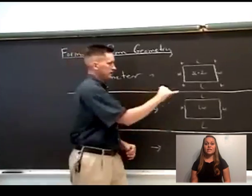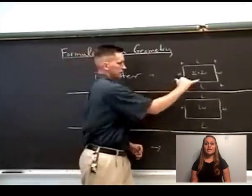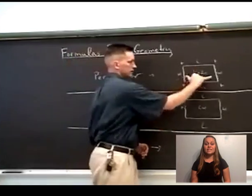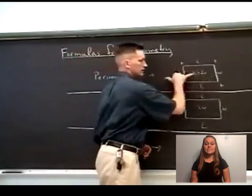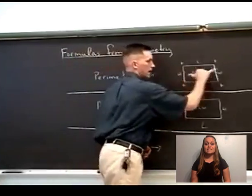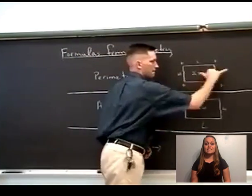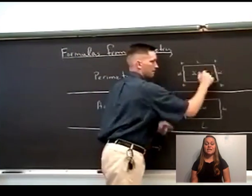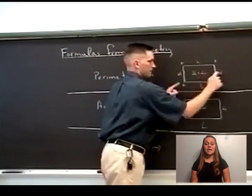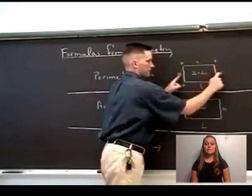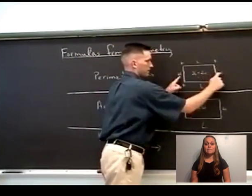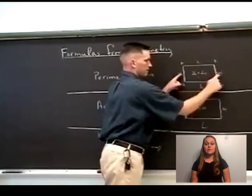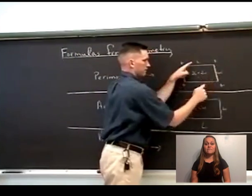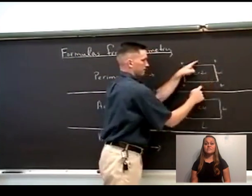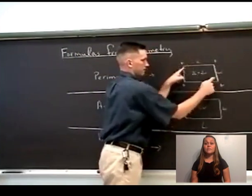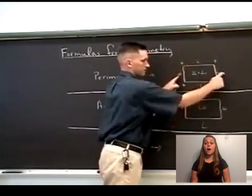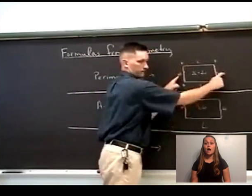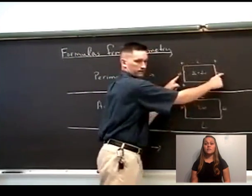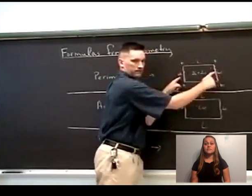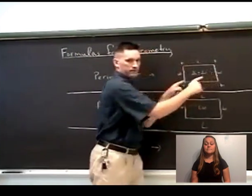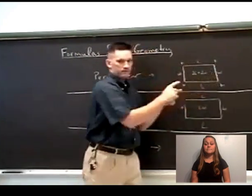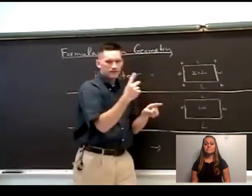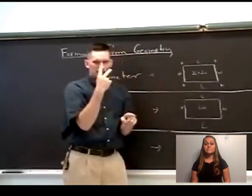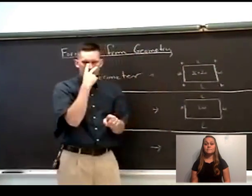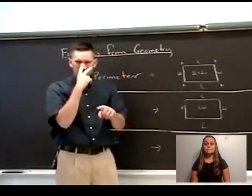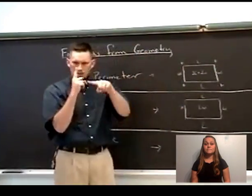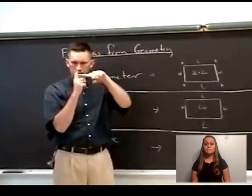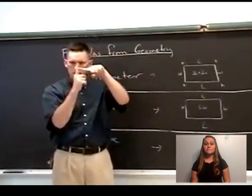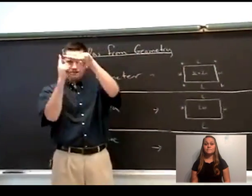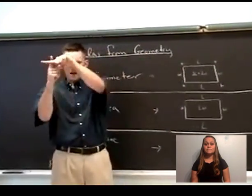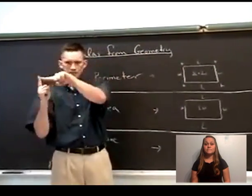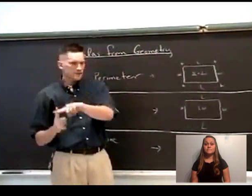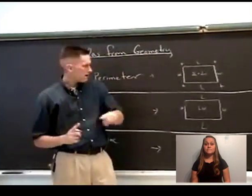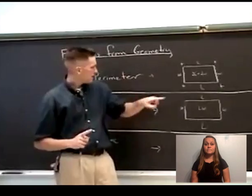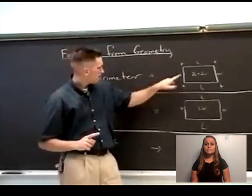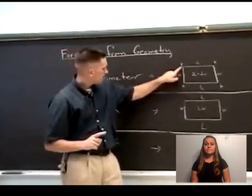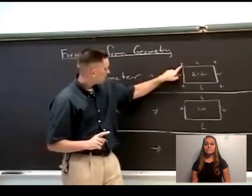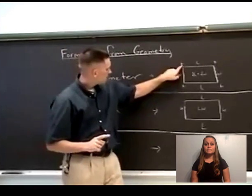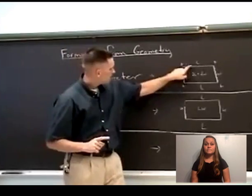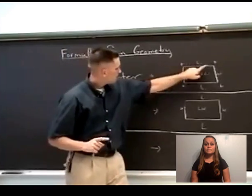If the length is the same, if it's a box.